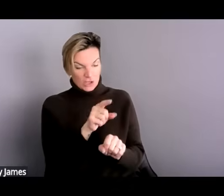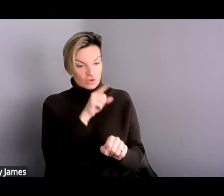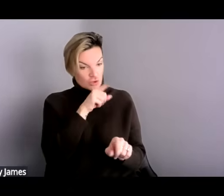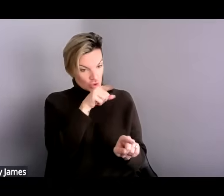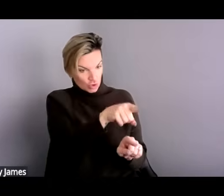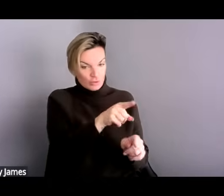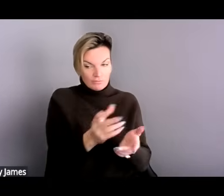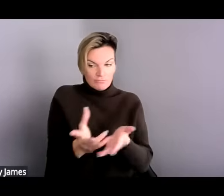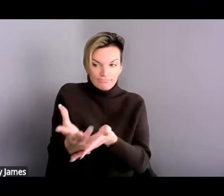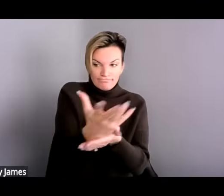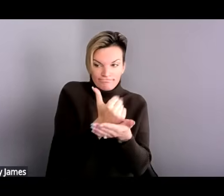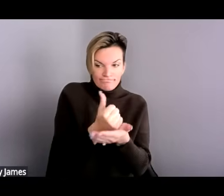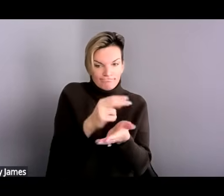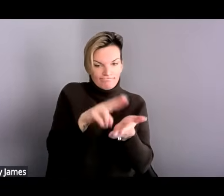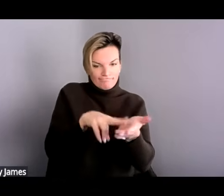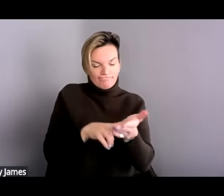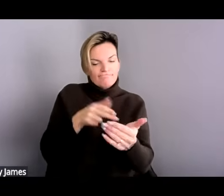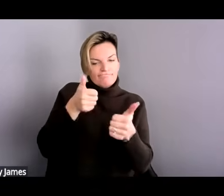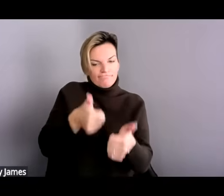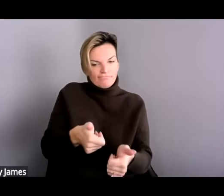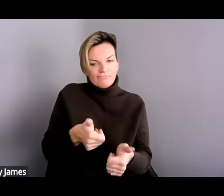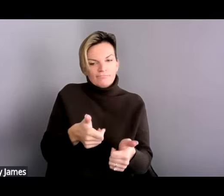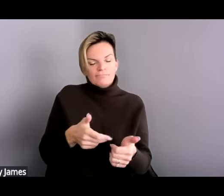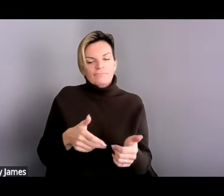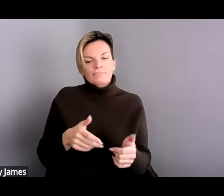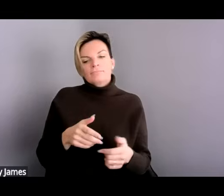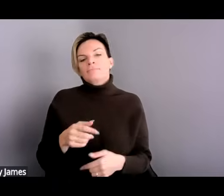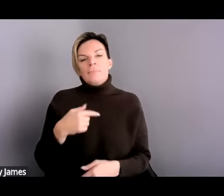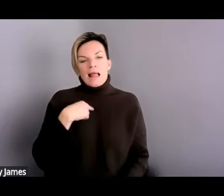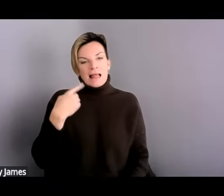I think putting out a document that has